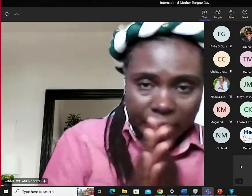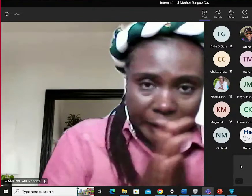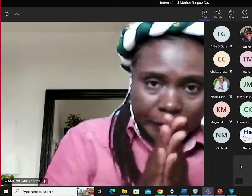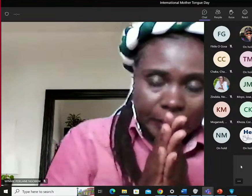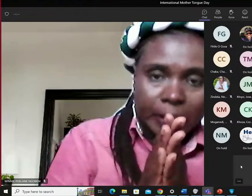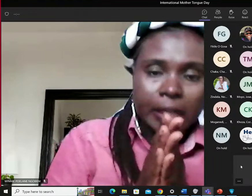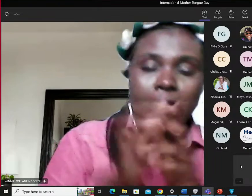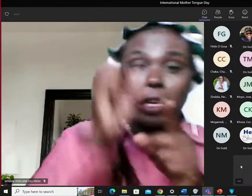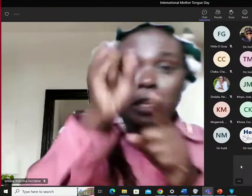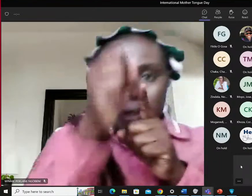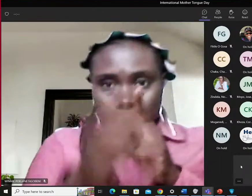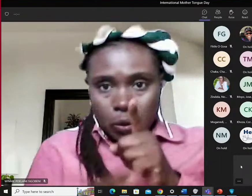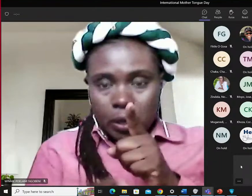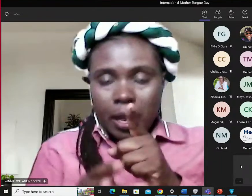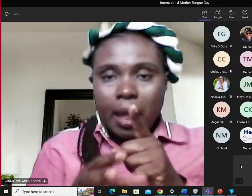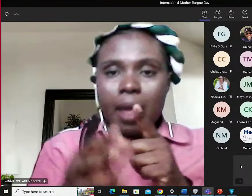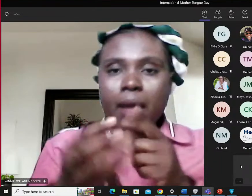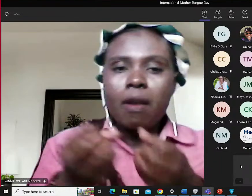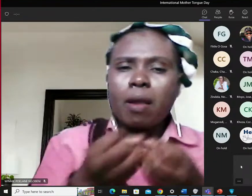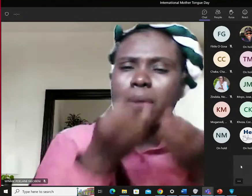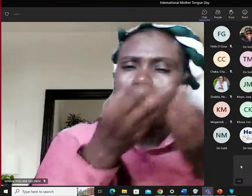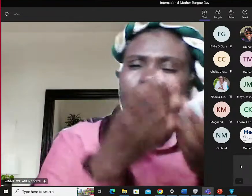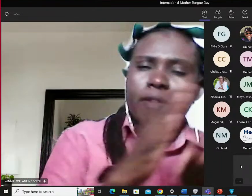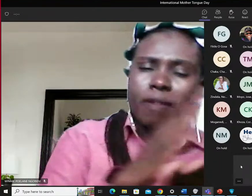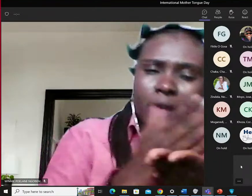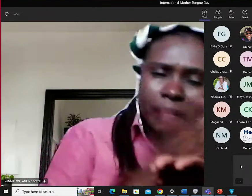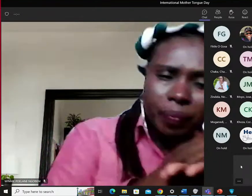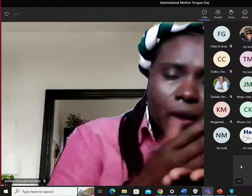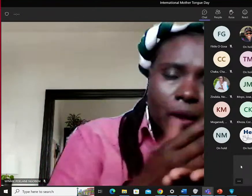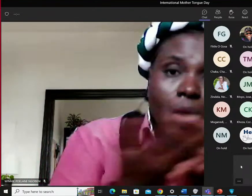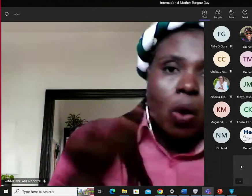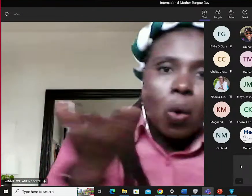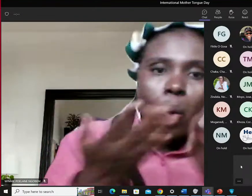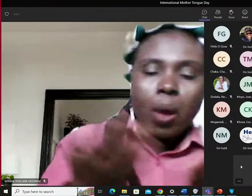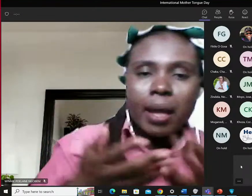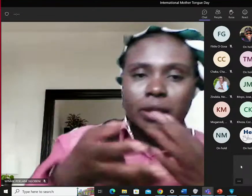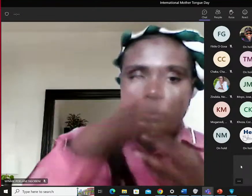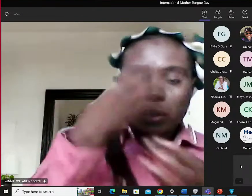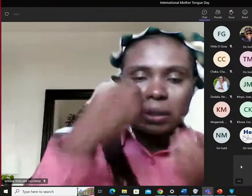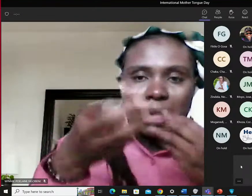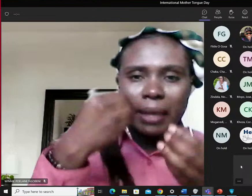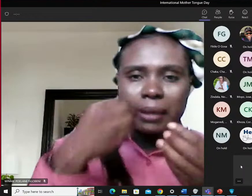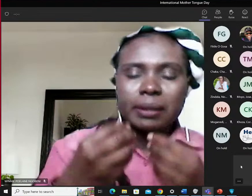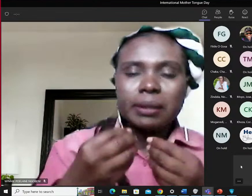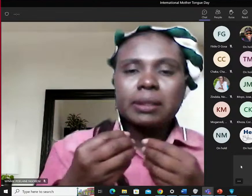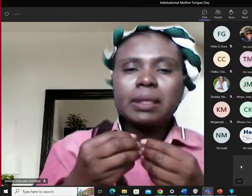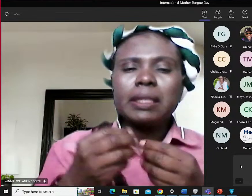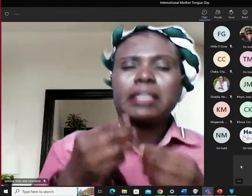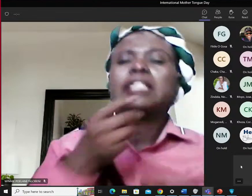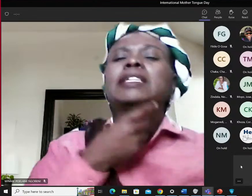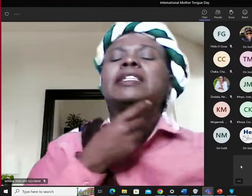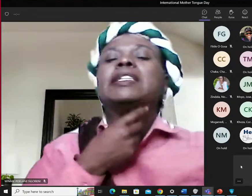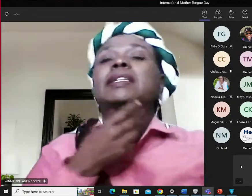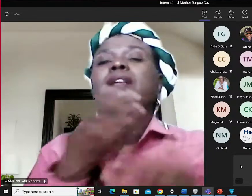an option where possible to study a module either in English or any other